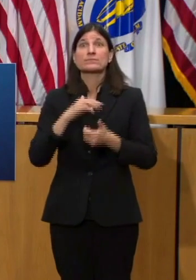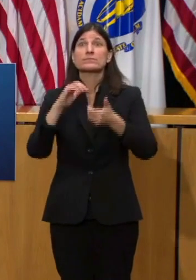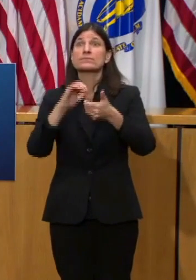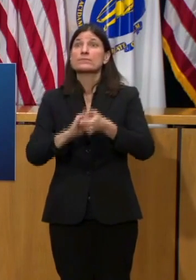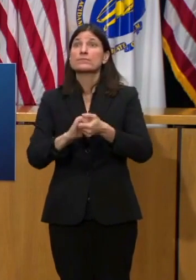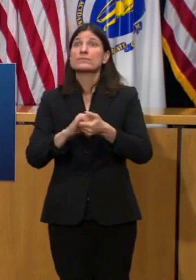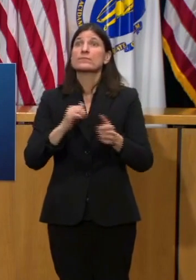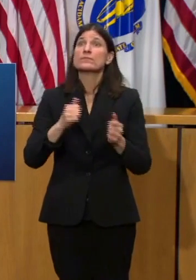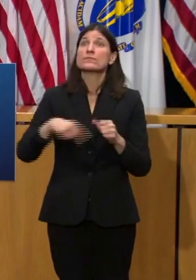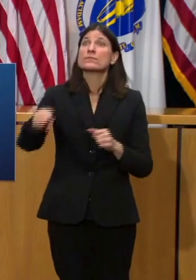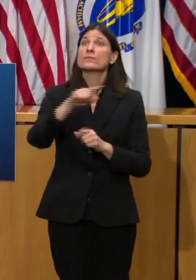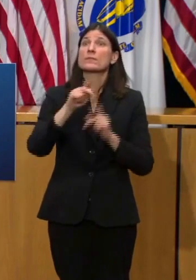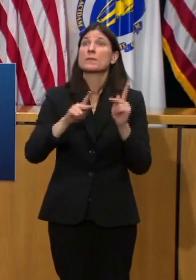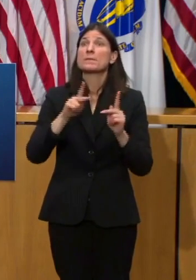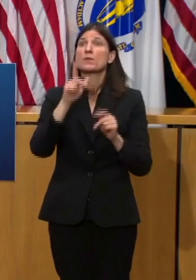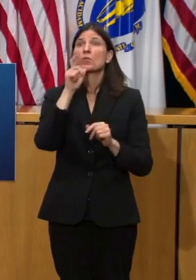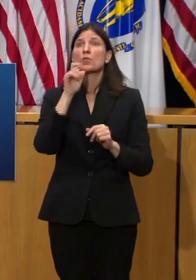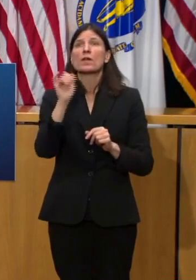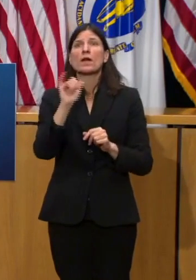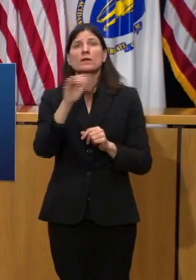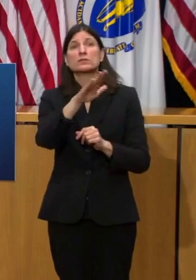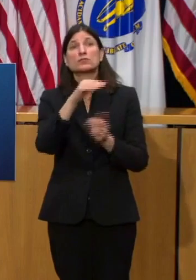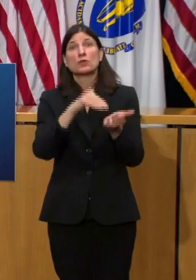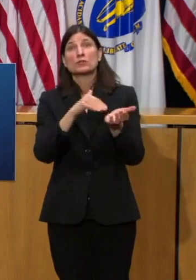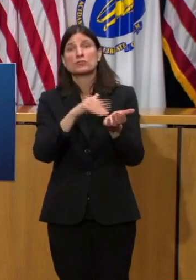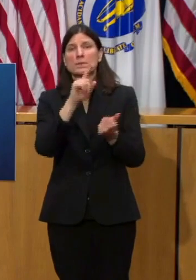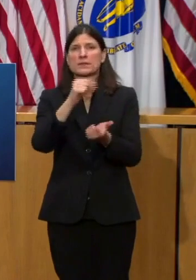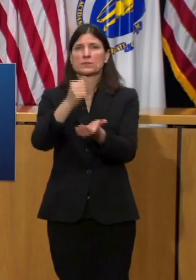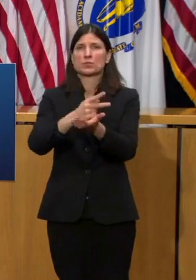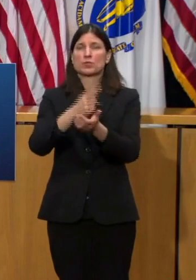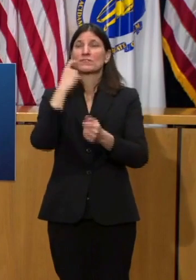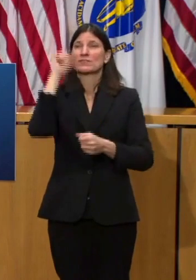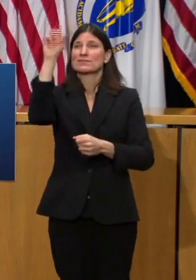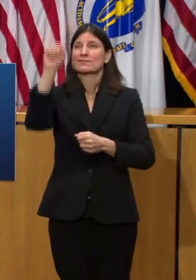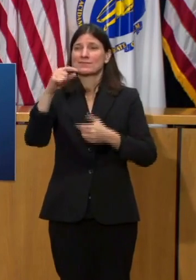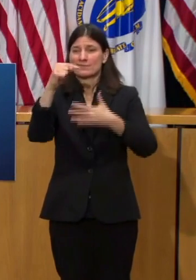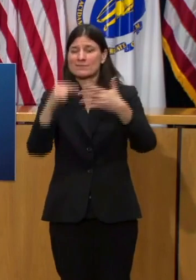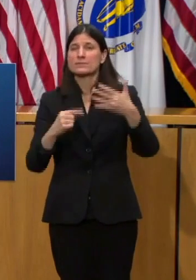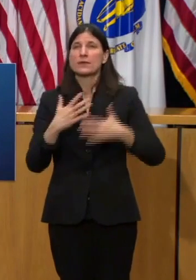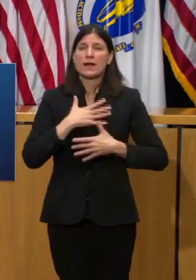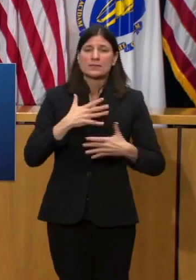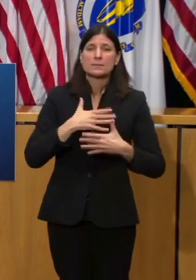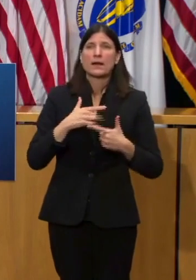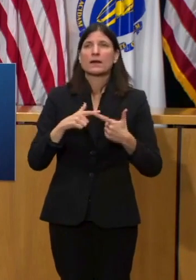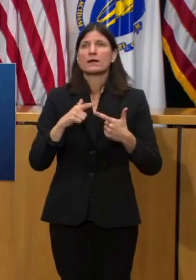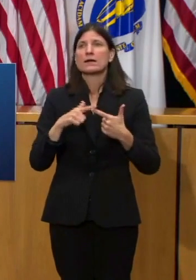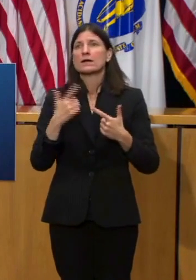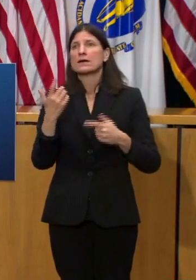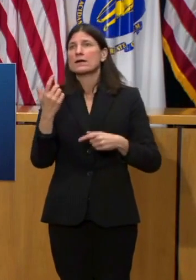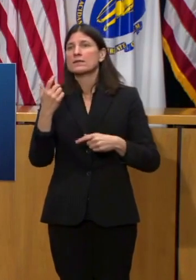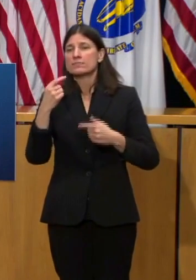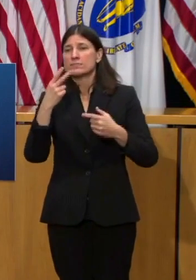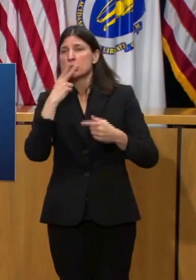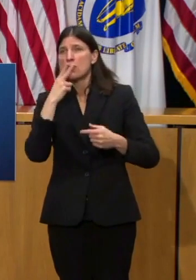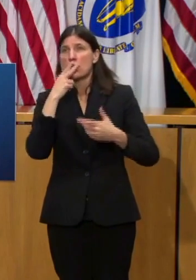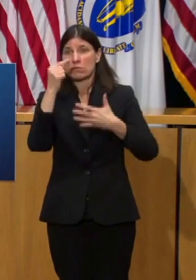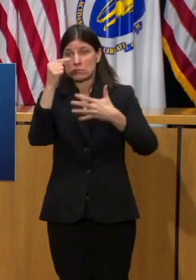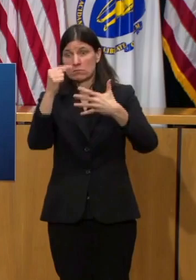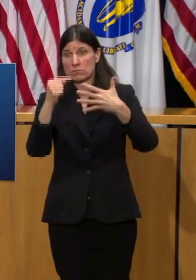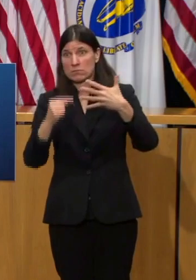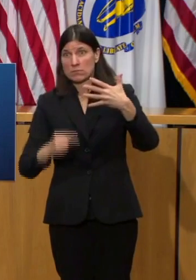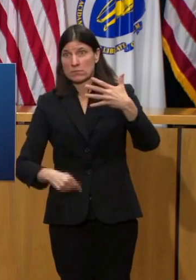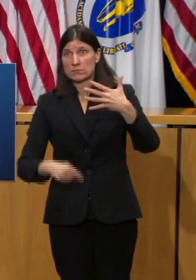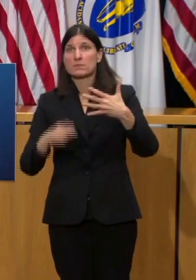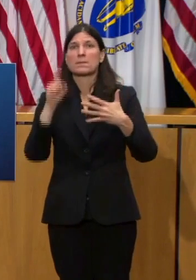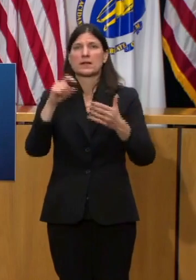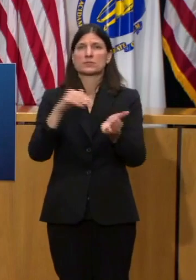information about this opportunity, and many have begun planning and will receive updated guidance today with additional information on the steps to